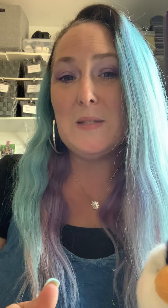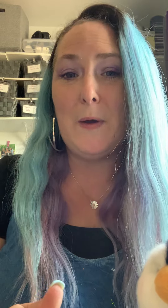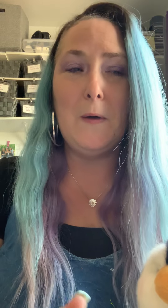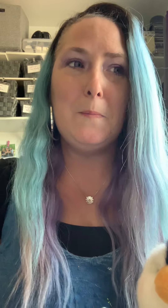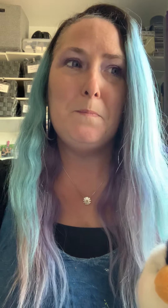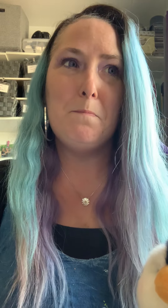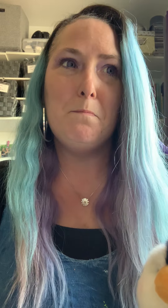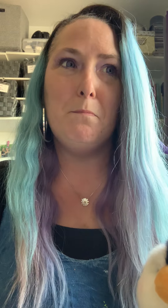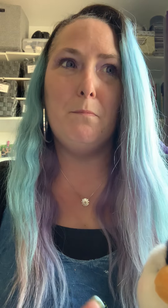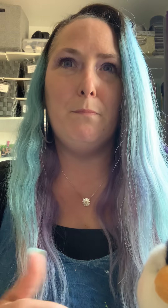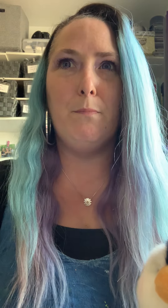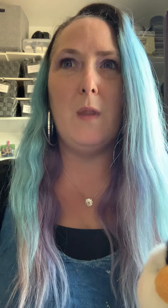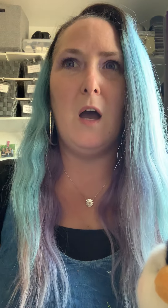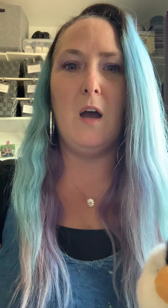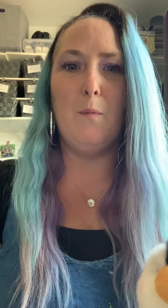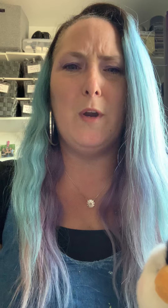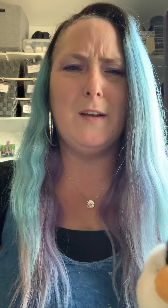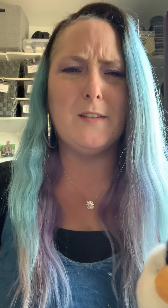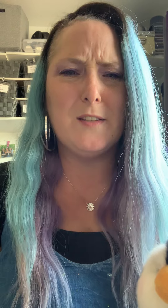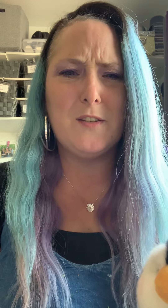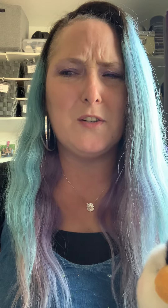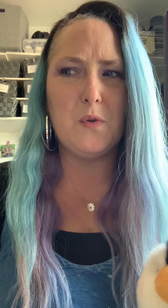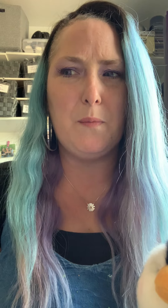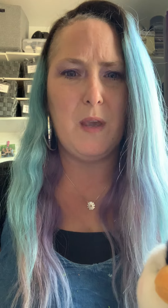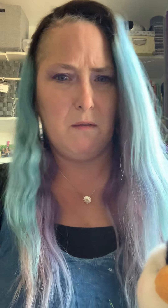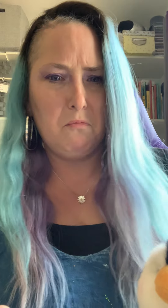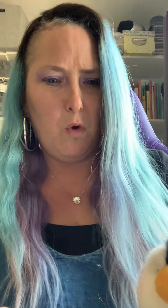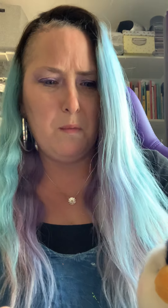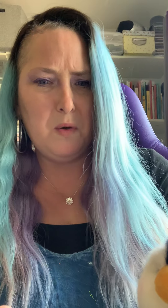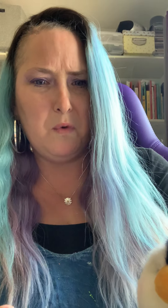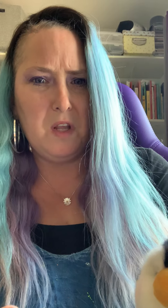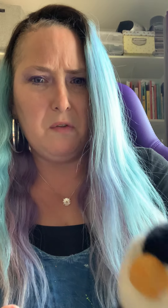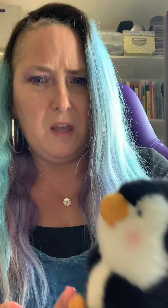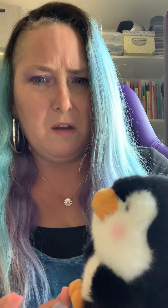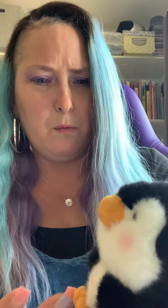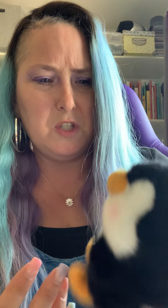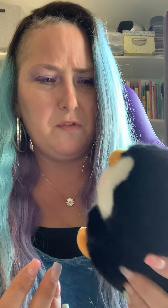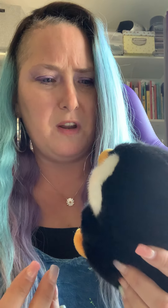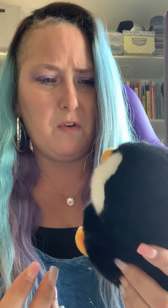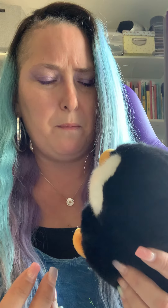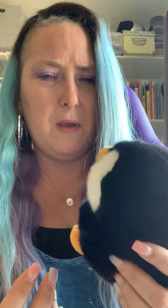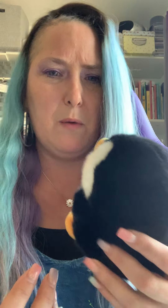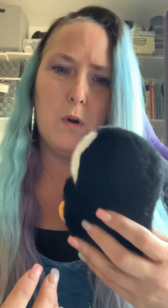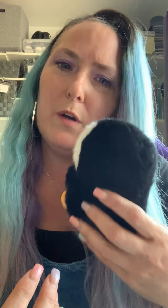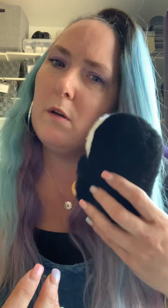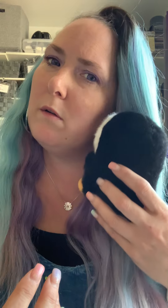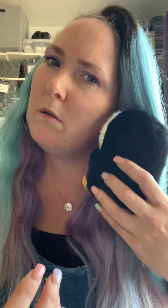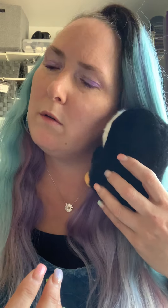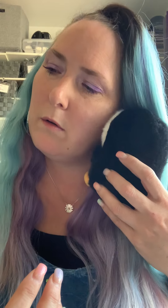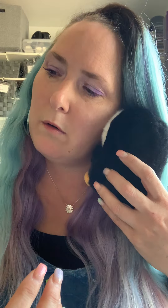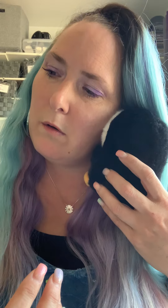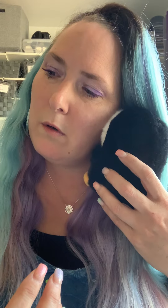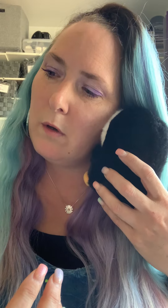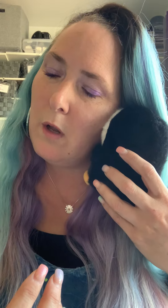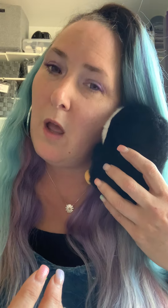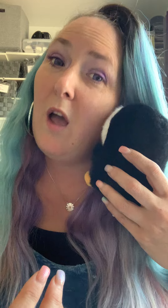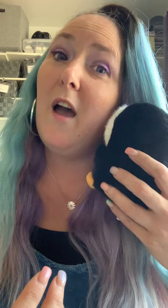Baseball. What else starts with B? Romin, what do you think? What's your favorite B word?